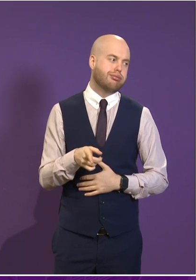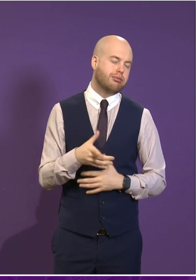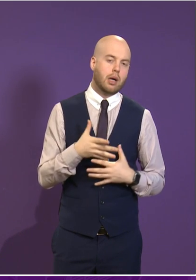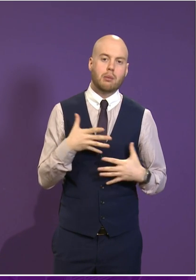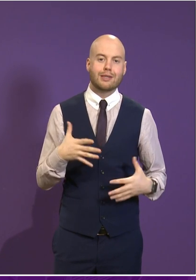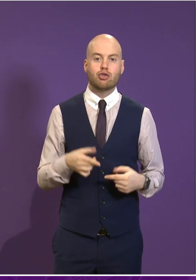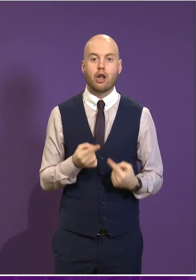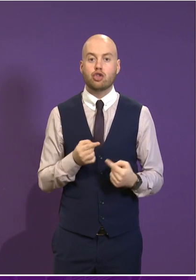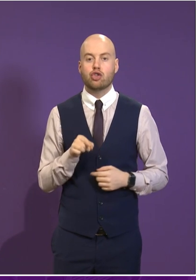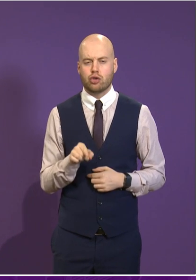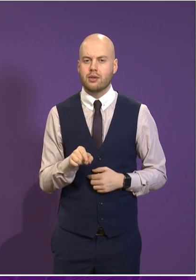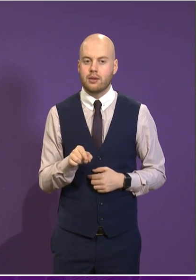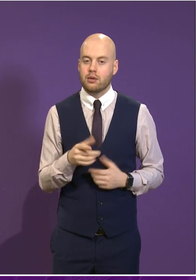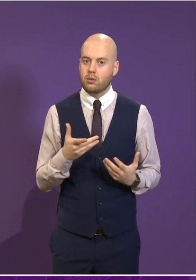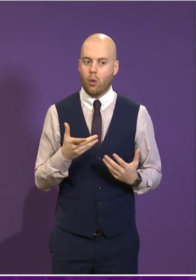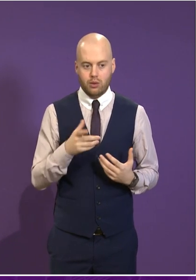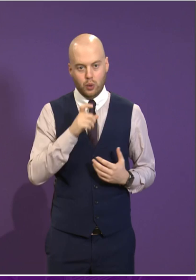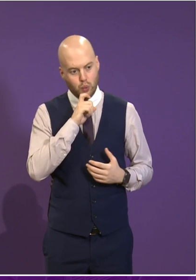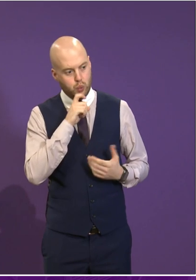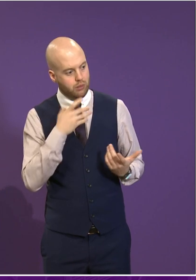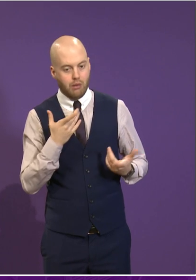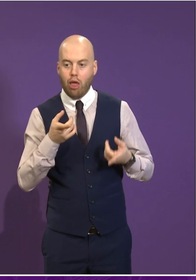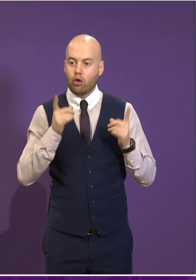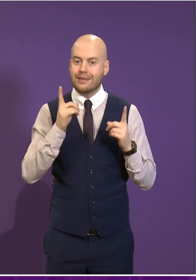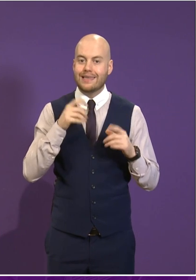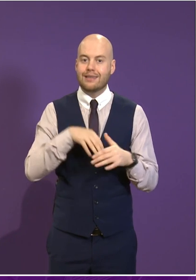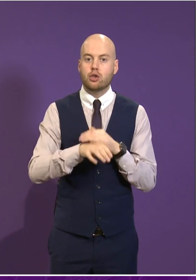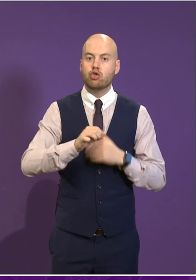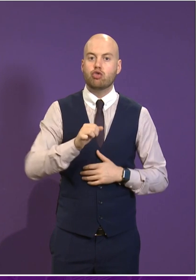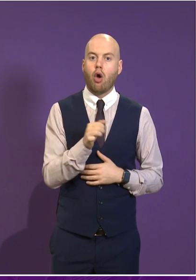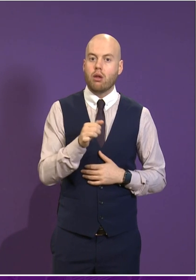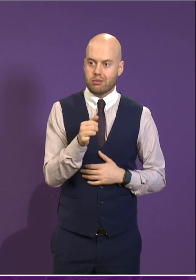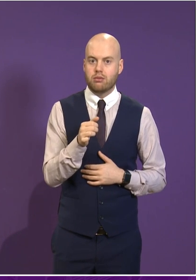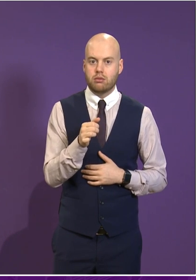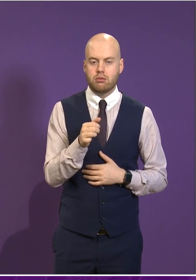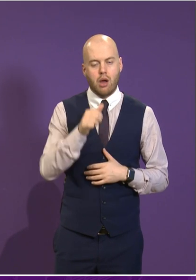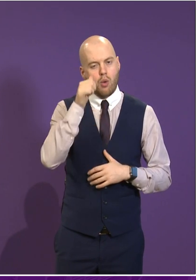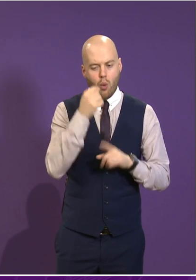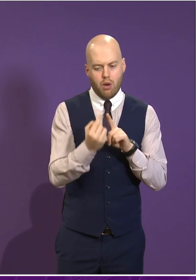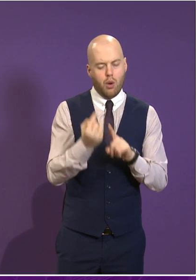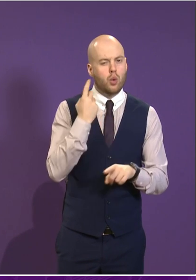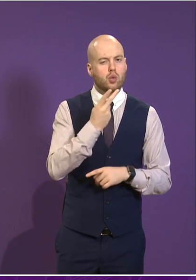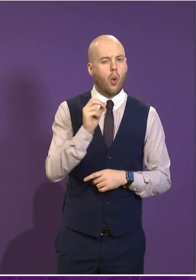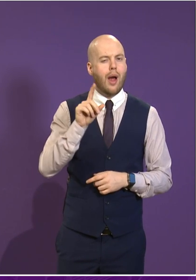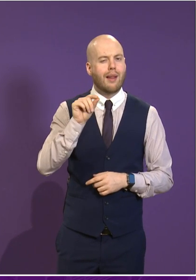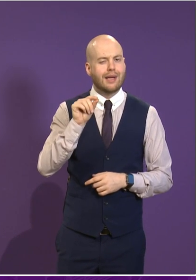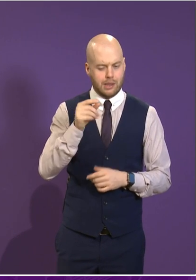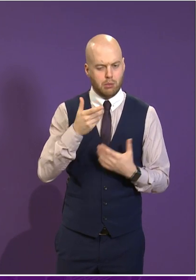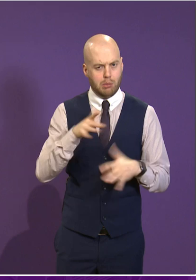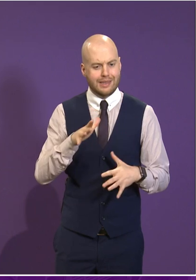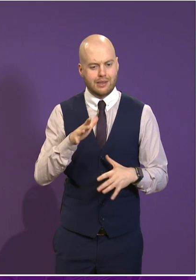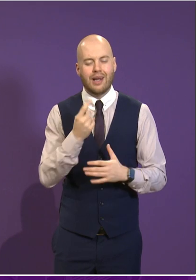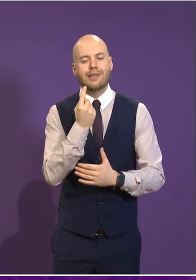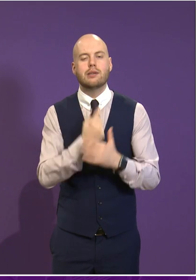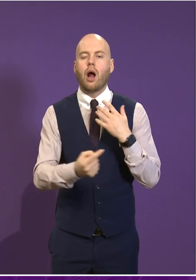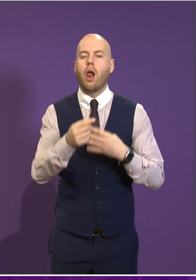significant metropolitan authority, who I won't name, in Scotland, declared in its 2011 single outcome agreement that it wanted